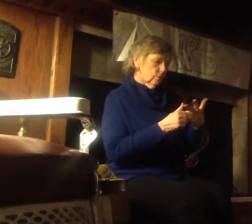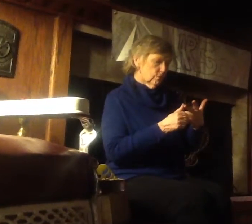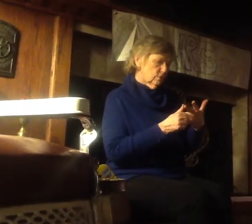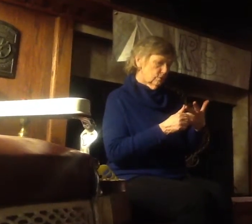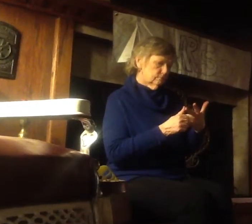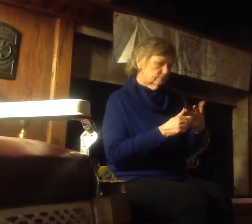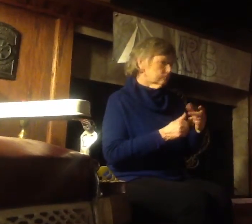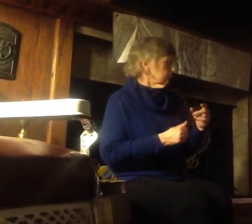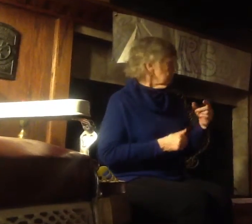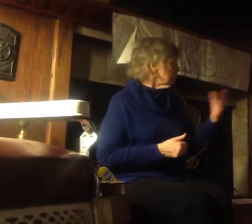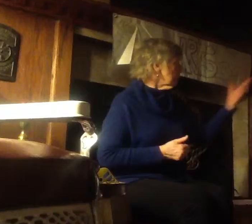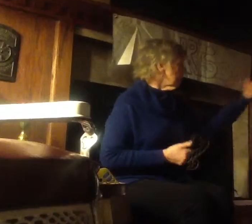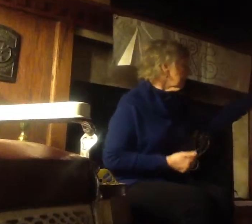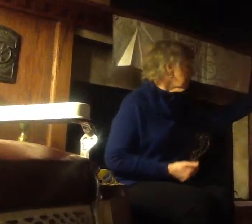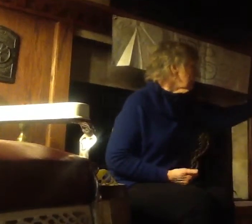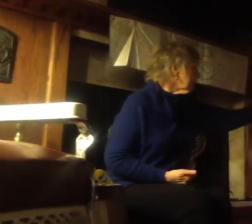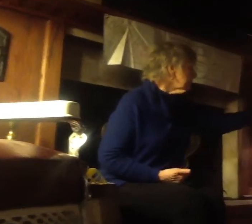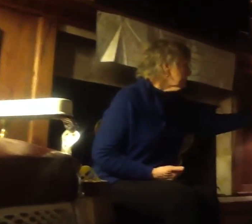Third,